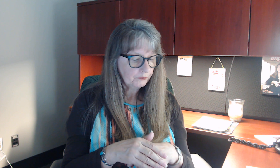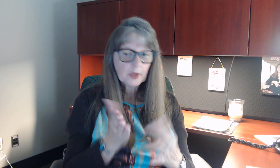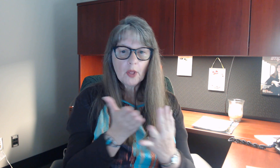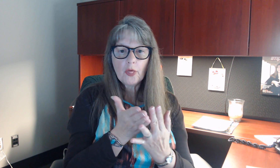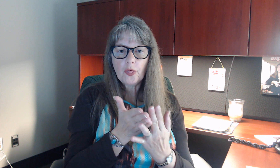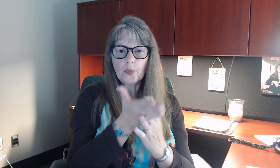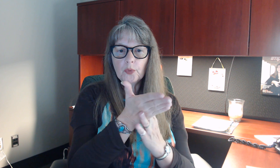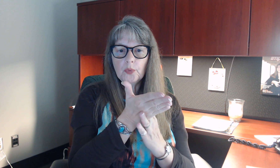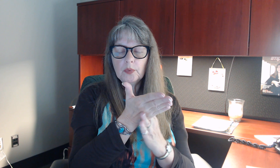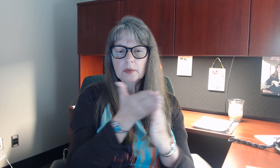Through.